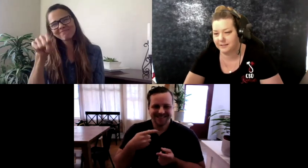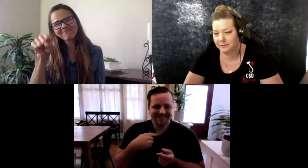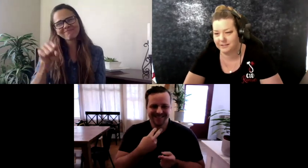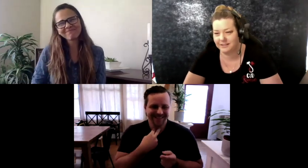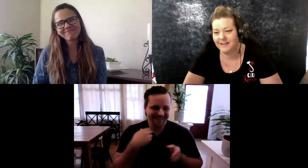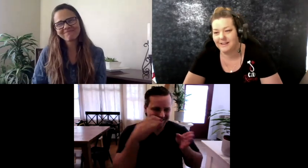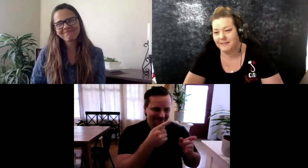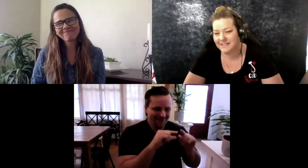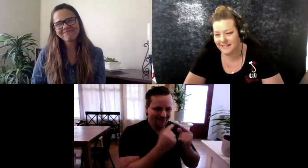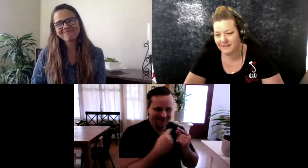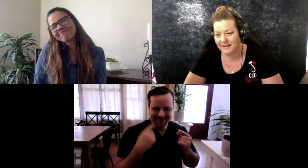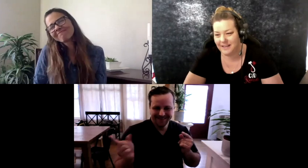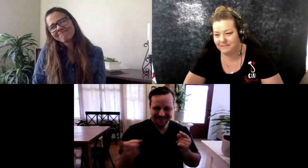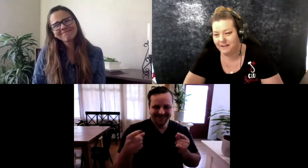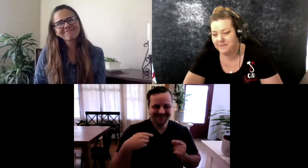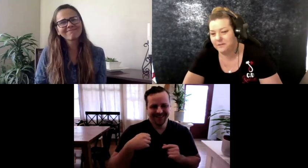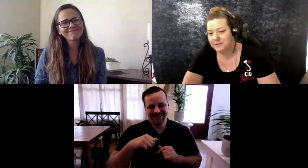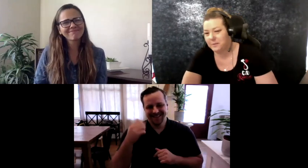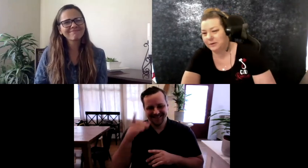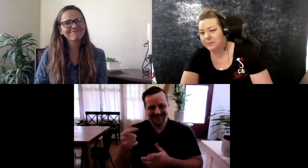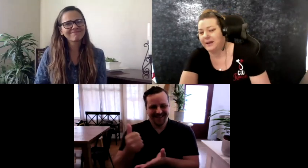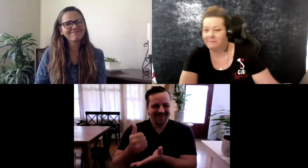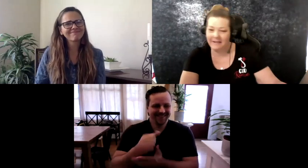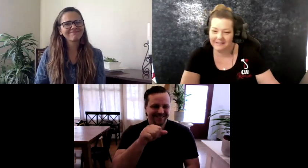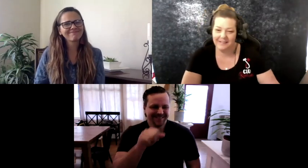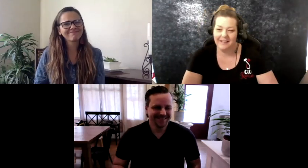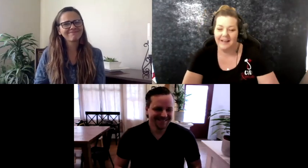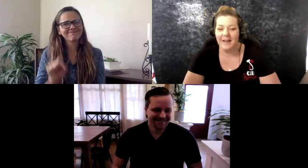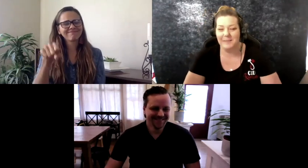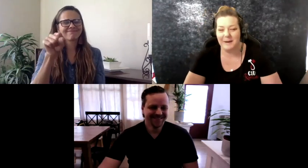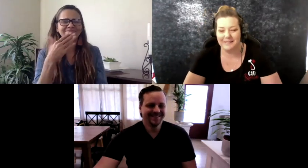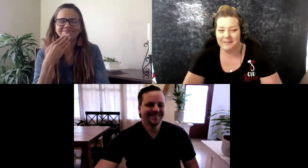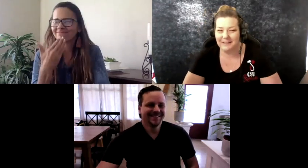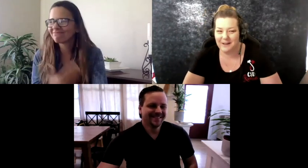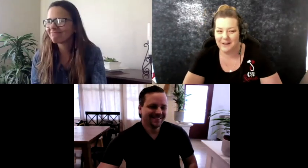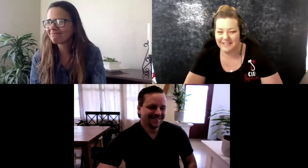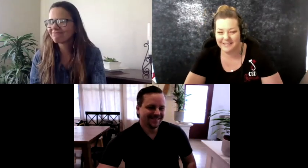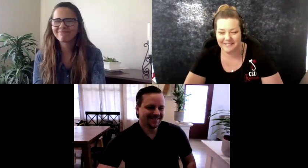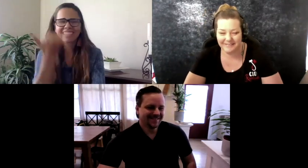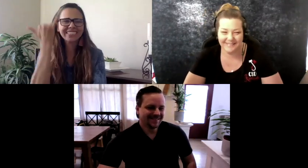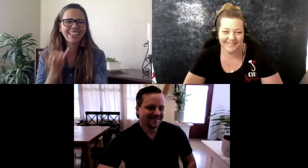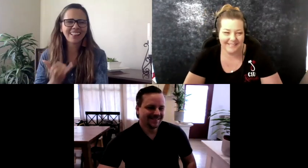assistant coaches. My kids take advantage of that. If I'm focused with one group, I have my kids help out with some of the other younger kids.